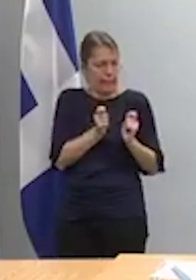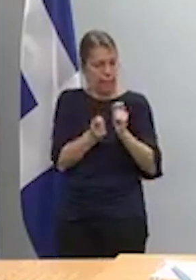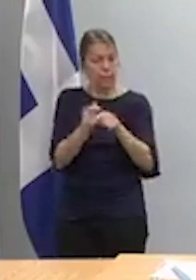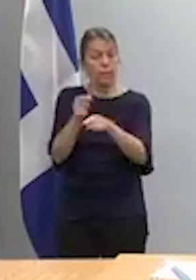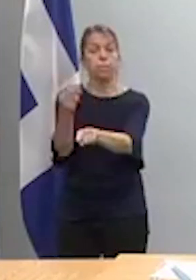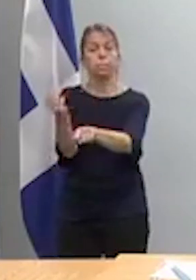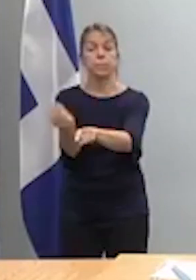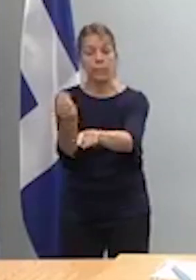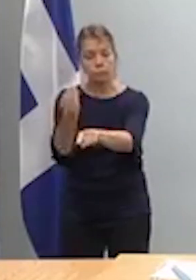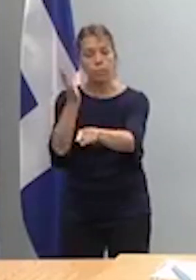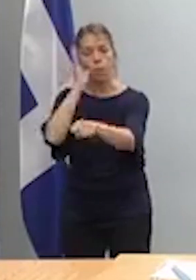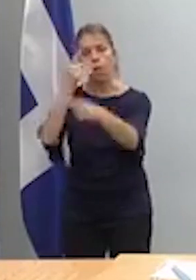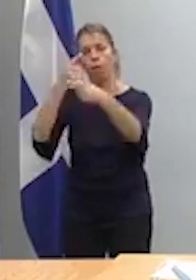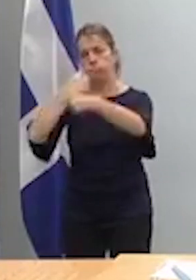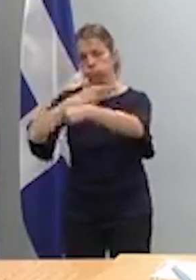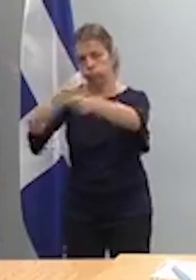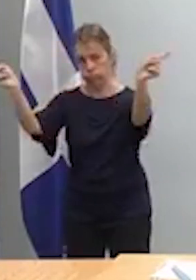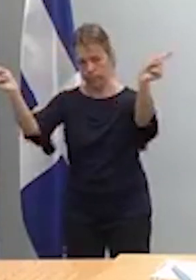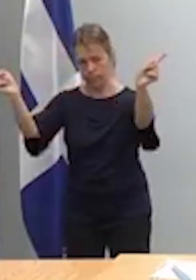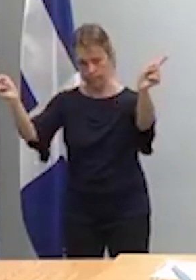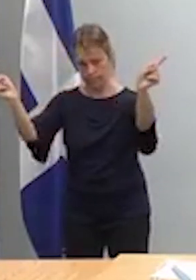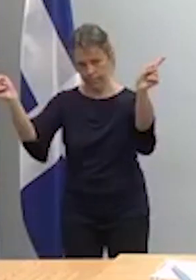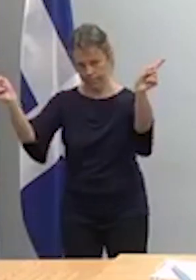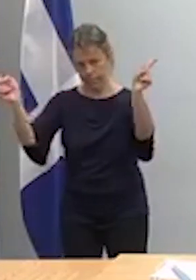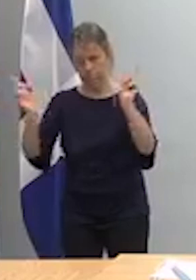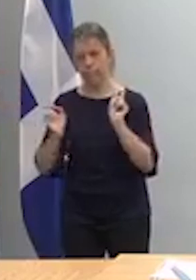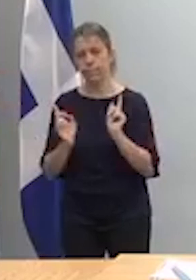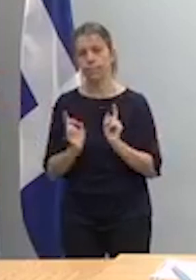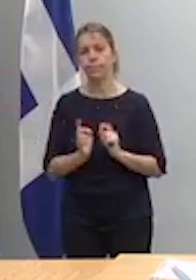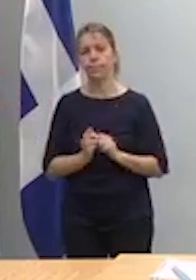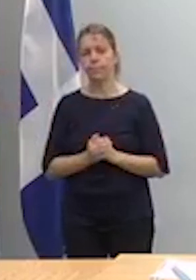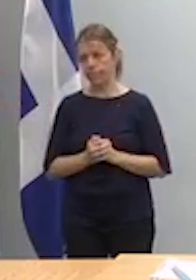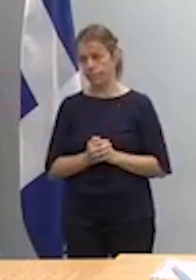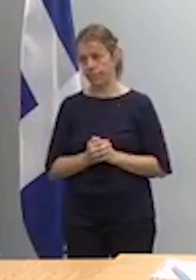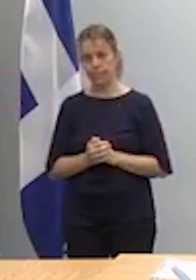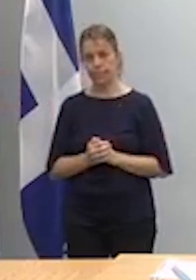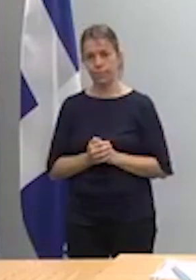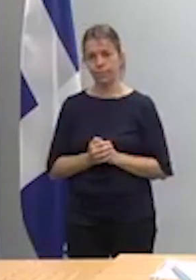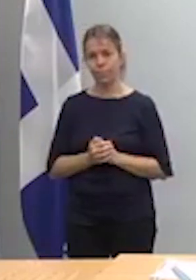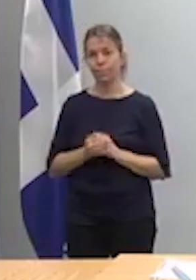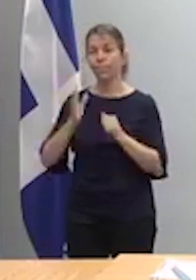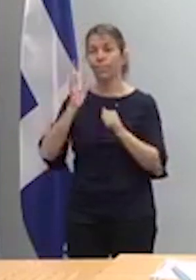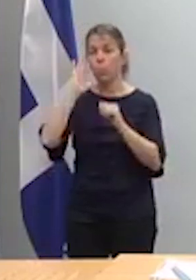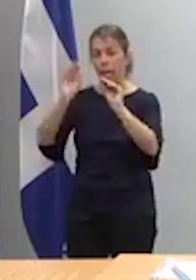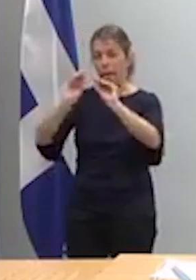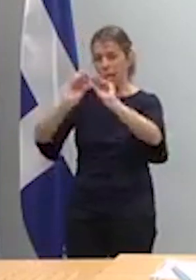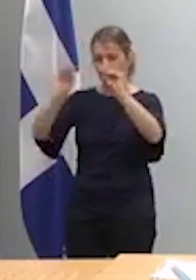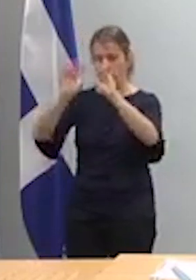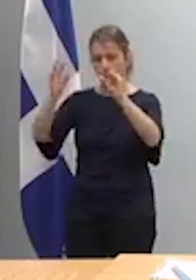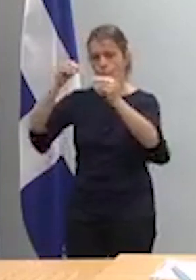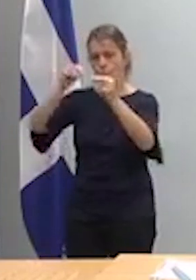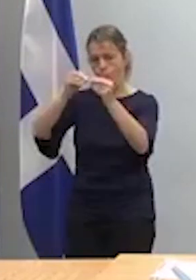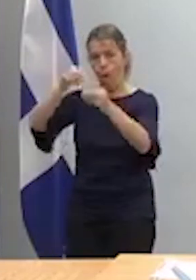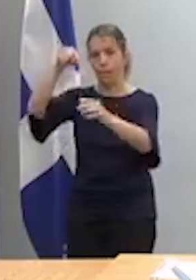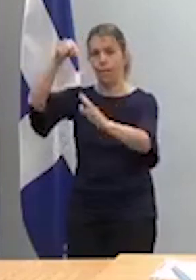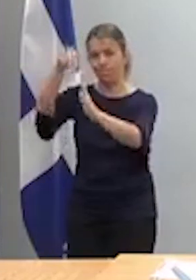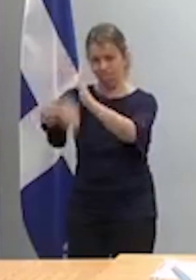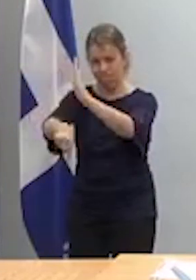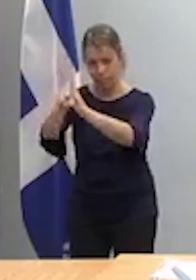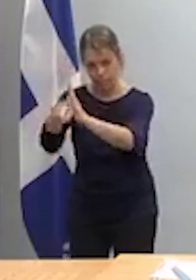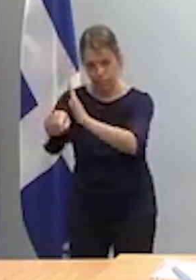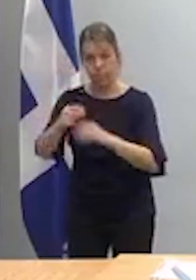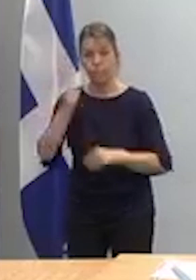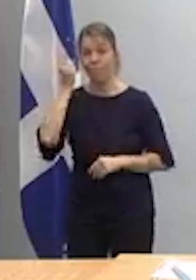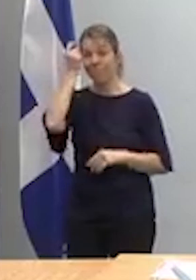the announcements that the government's gonna clarify, but everything's quite in place for primary school and